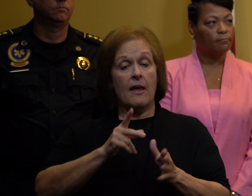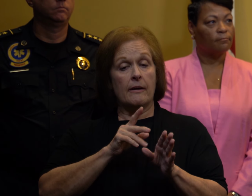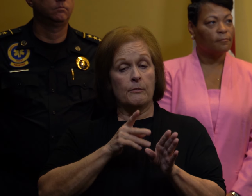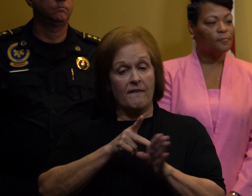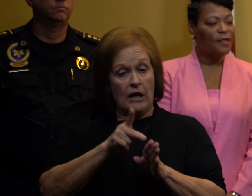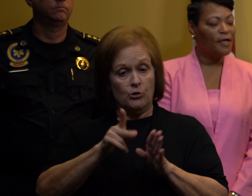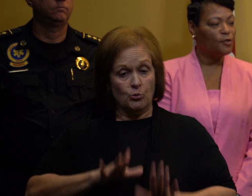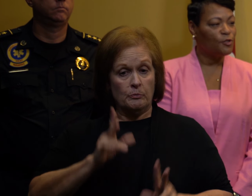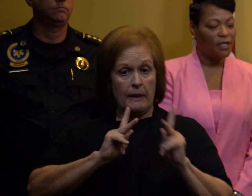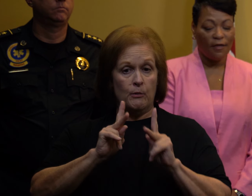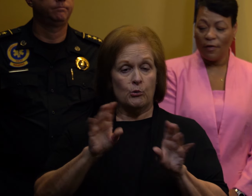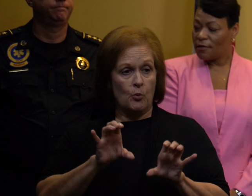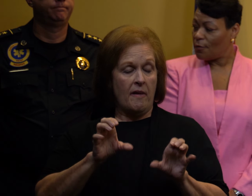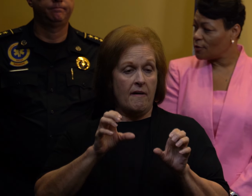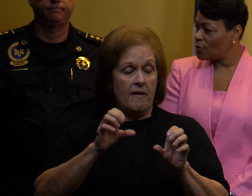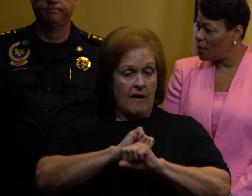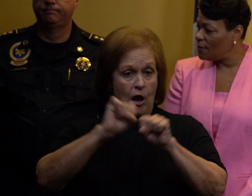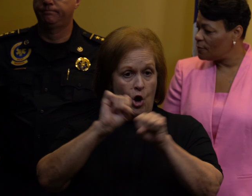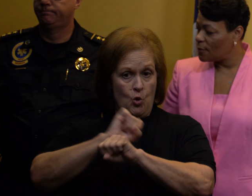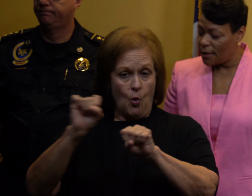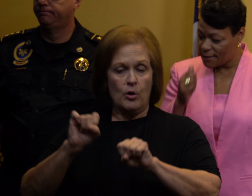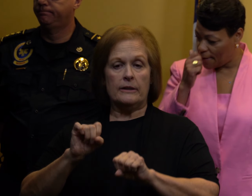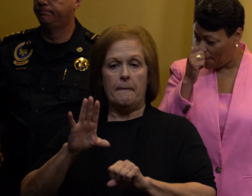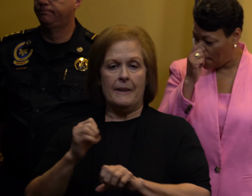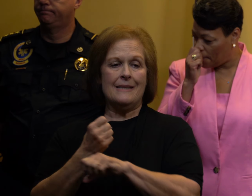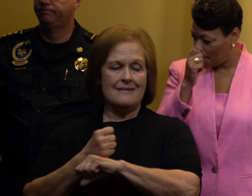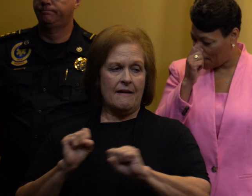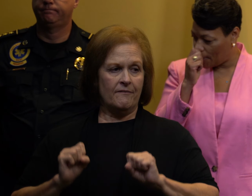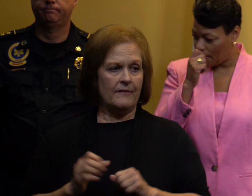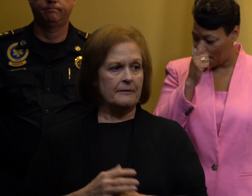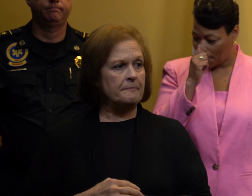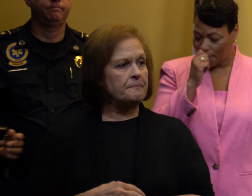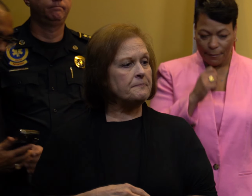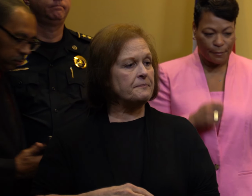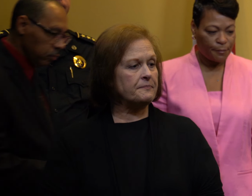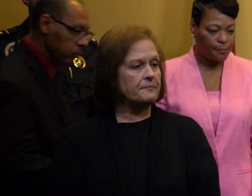weekend. Thank you, Chief. Director Chief?